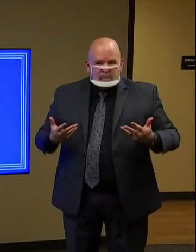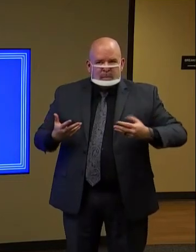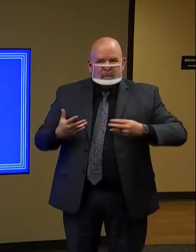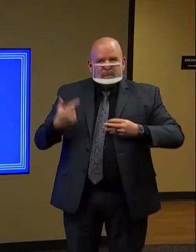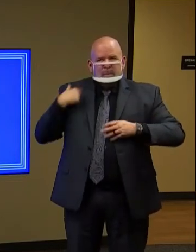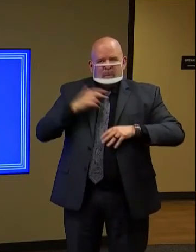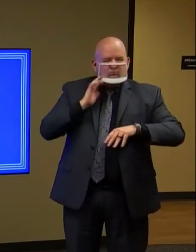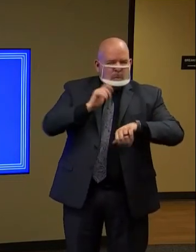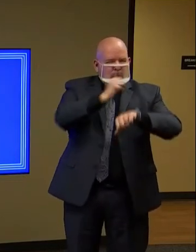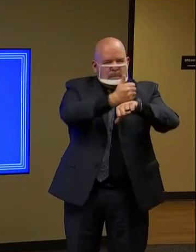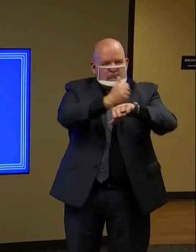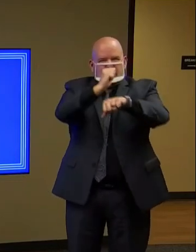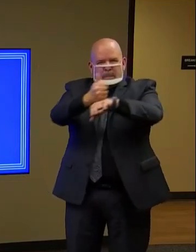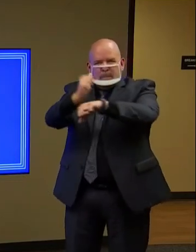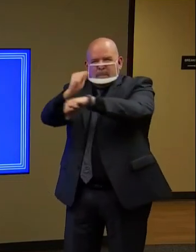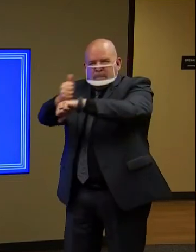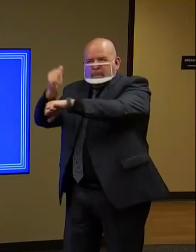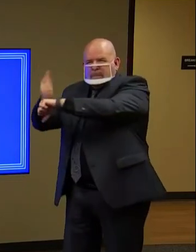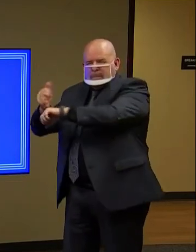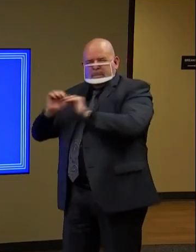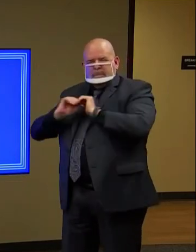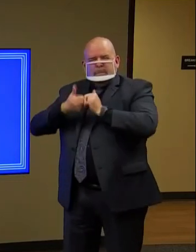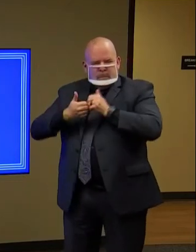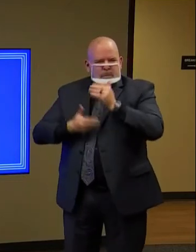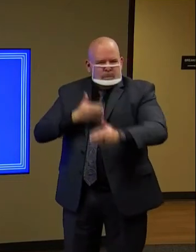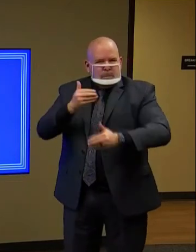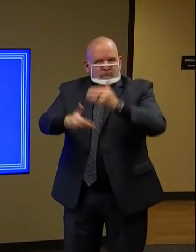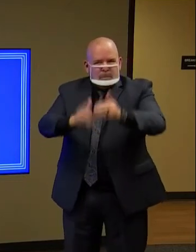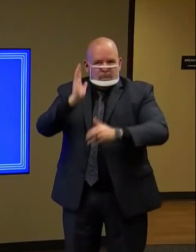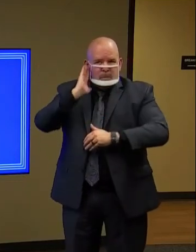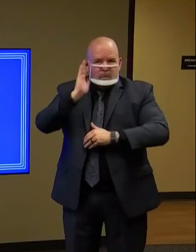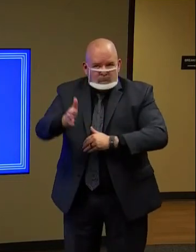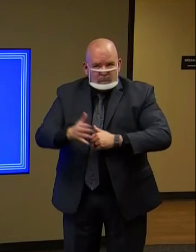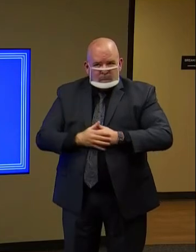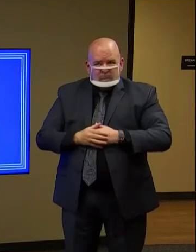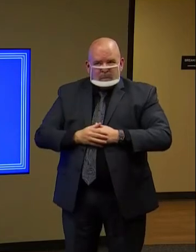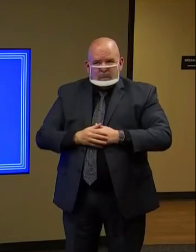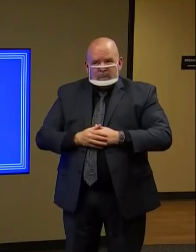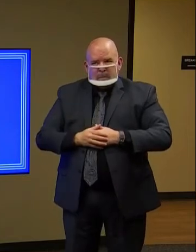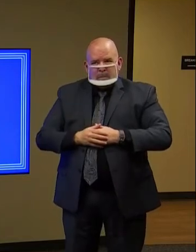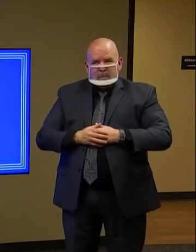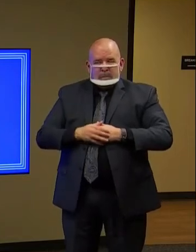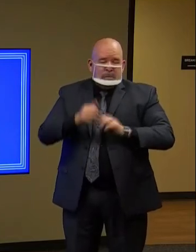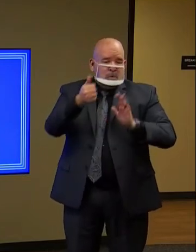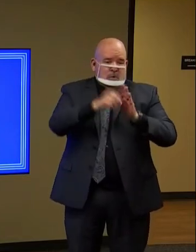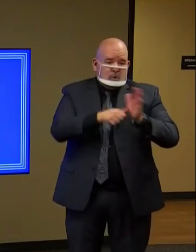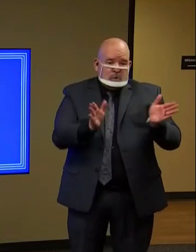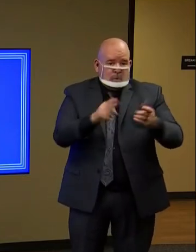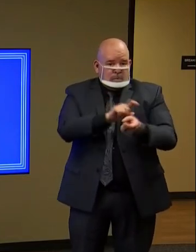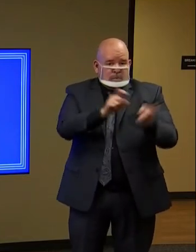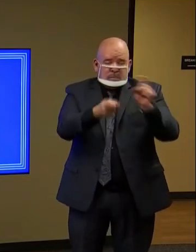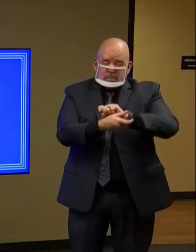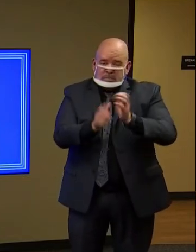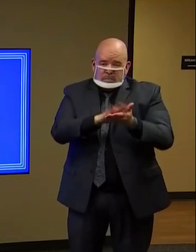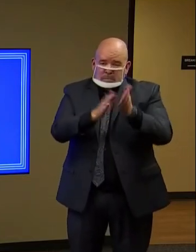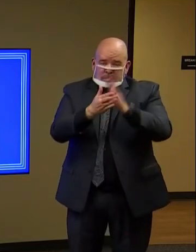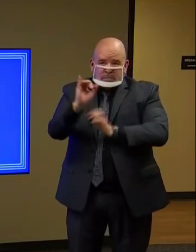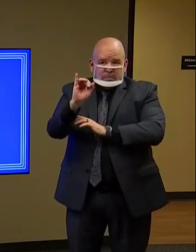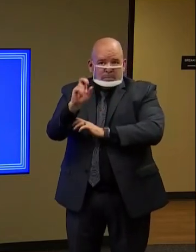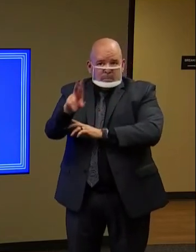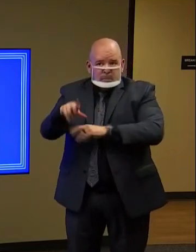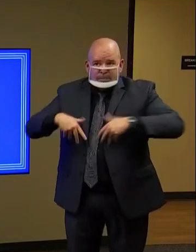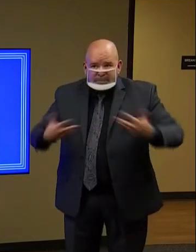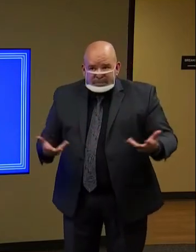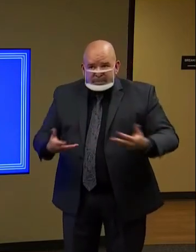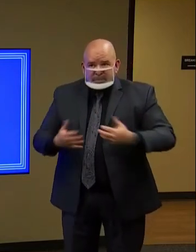people in dire need into ICU suites. And then within our hospitals, you go to Parkland or